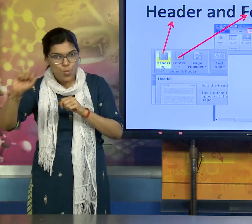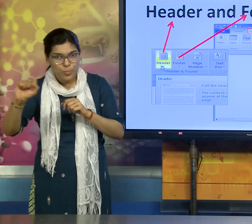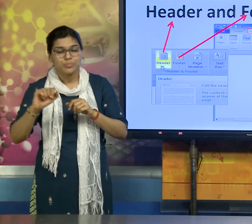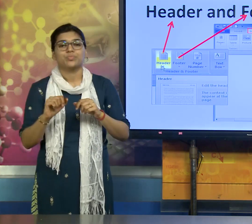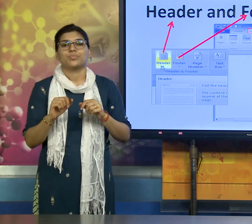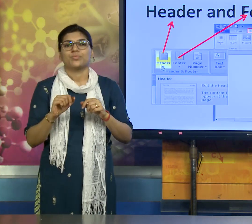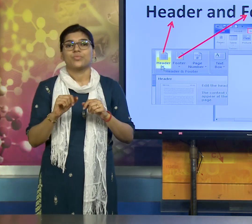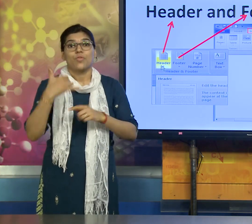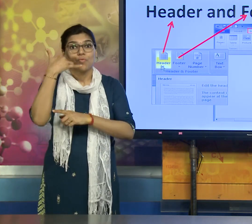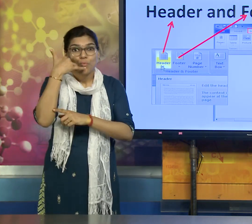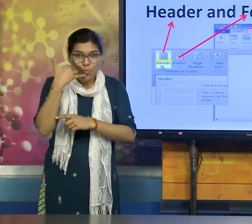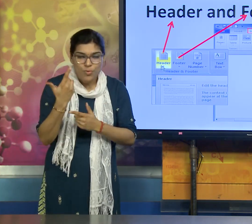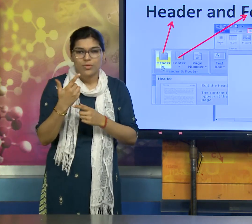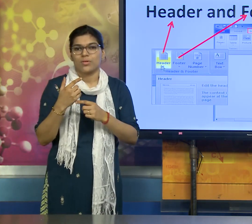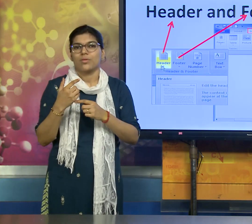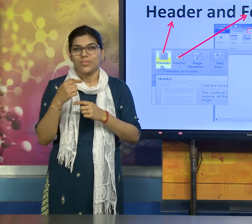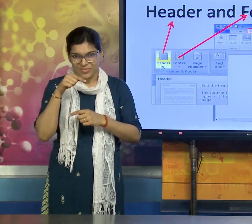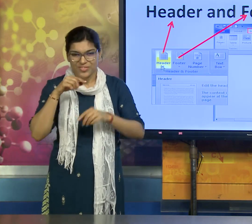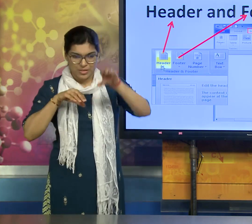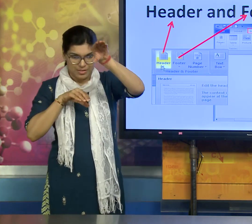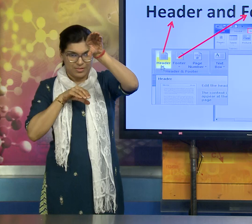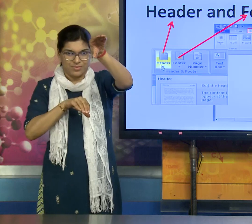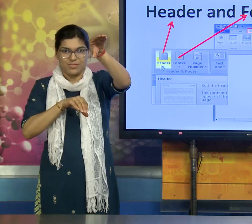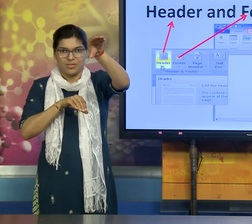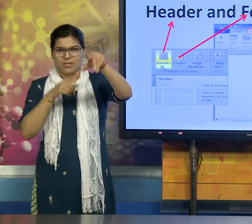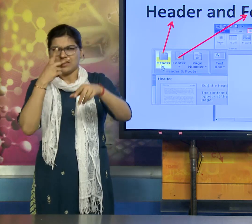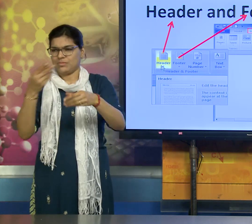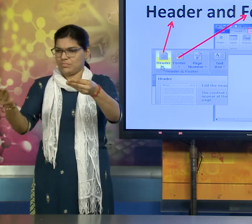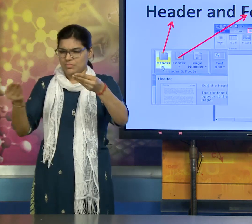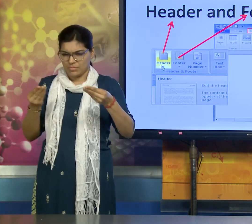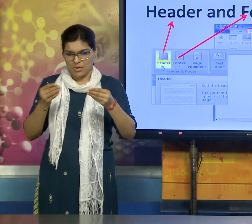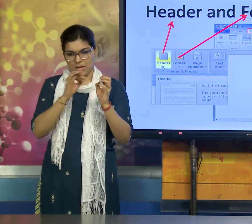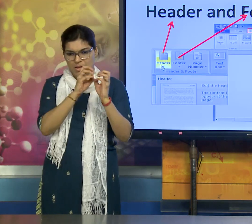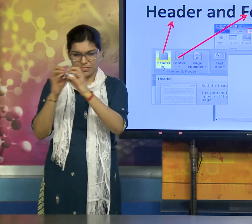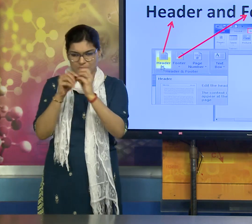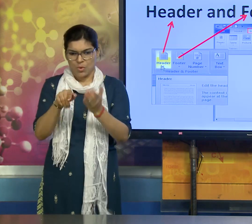see website of the desired company, phone number.